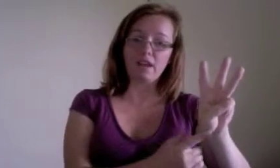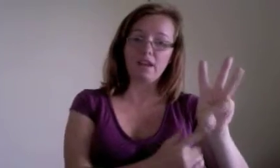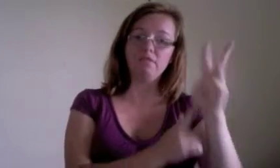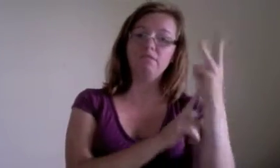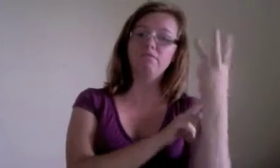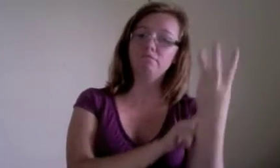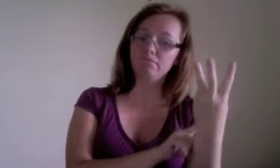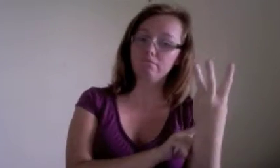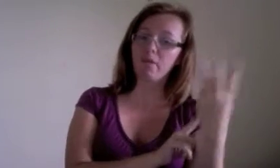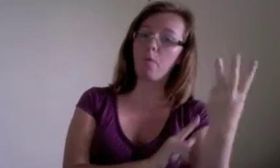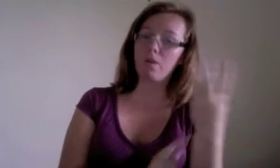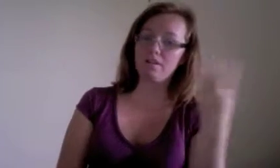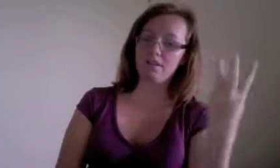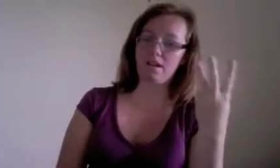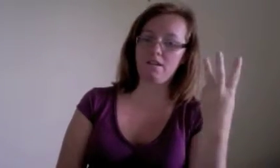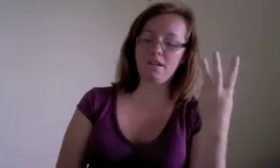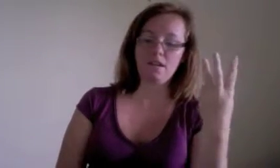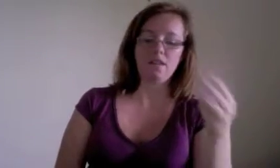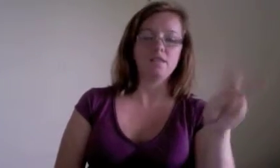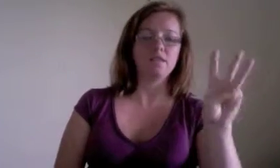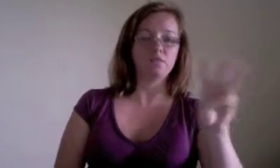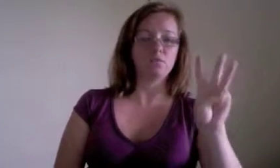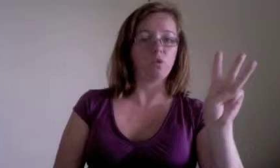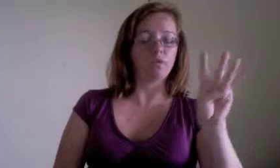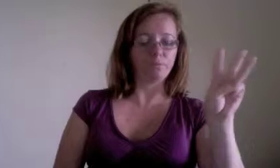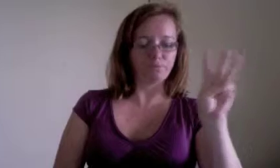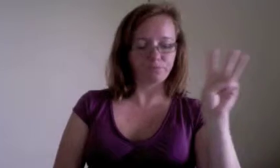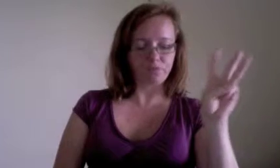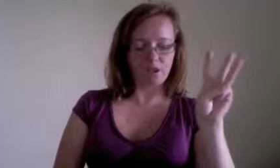than Wednesday. This is Warren.